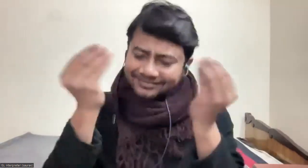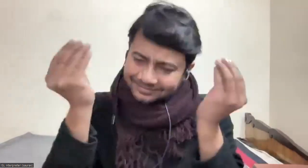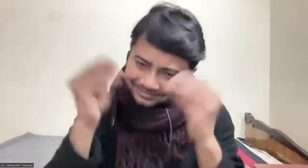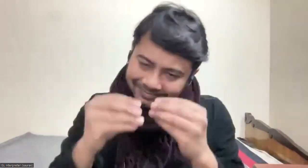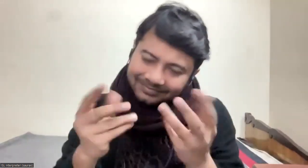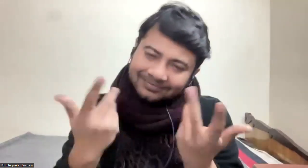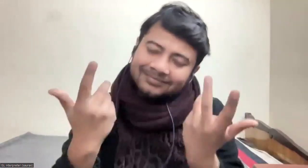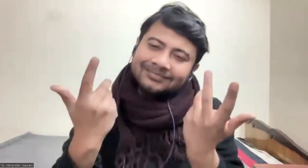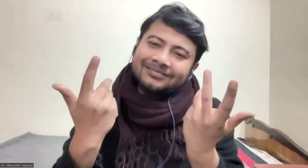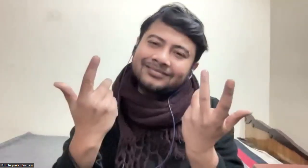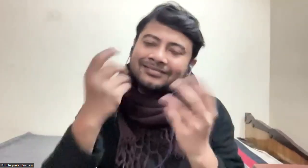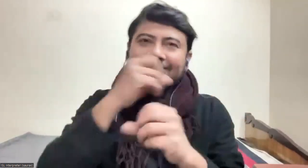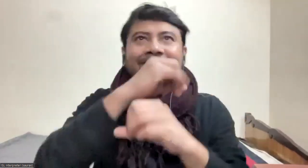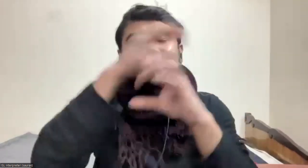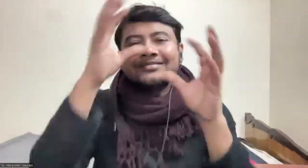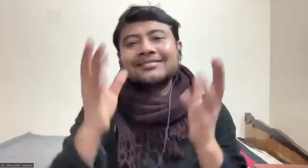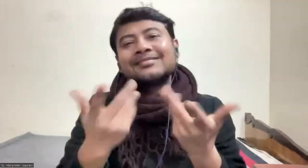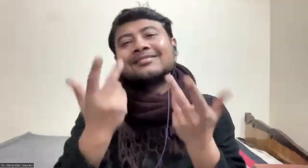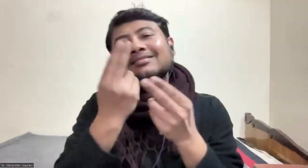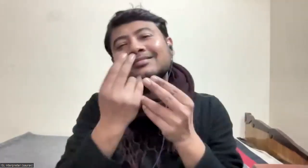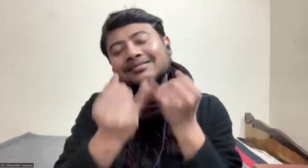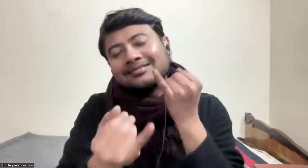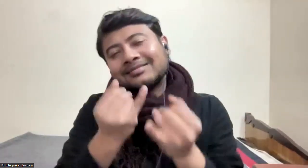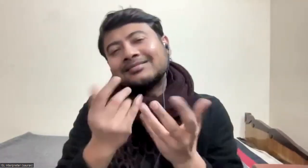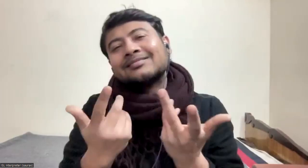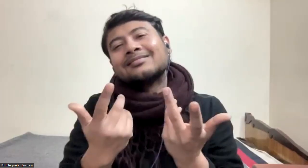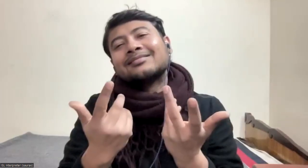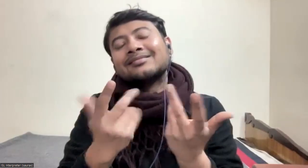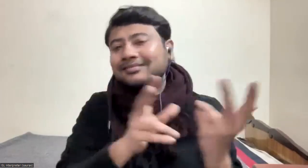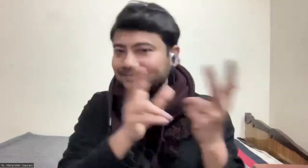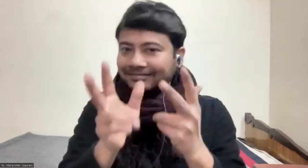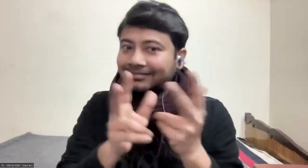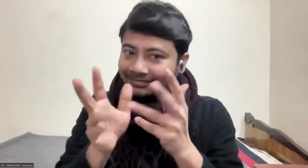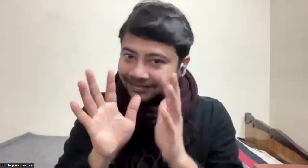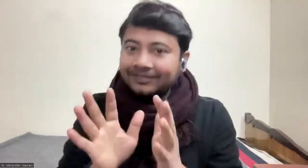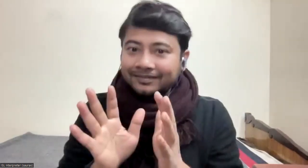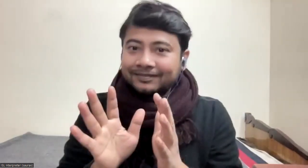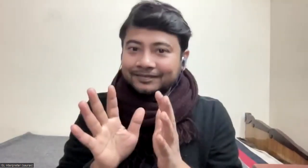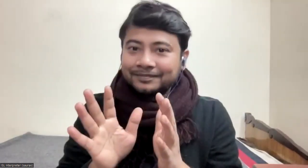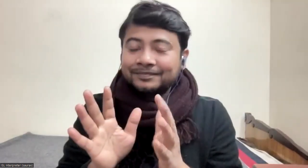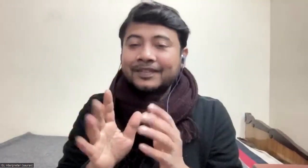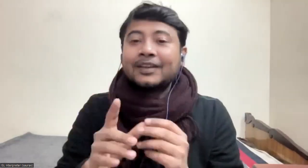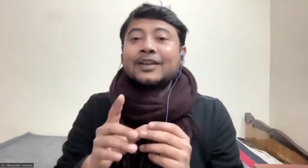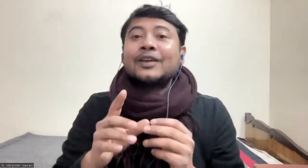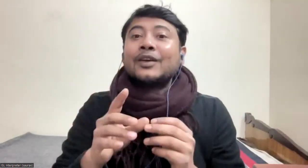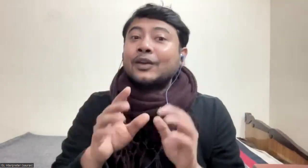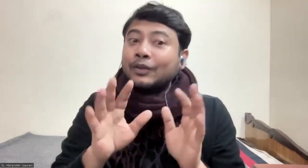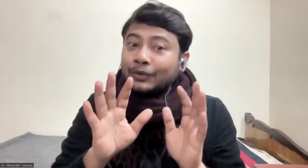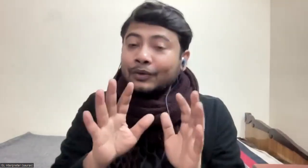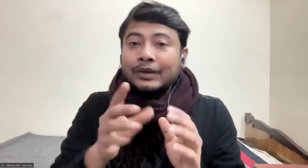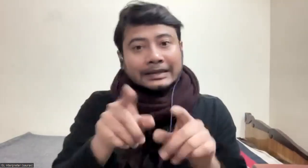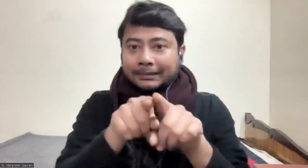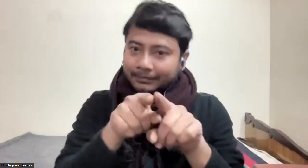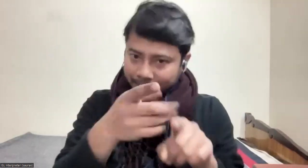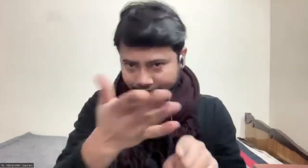So when you meet such people, it is recommended that please do not preach to